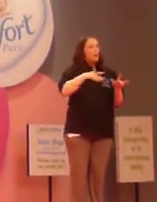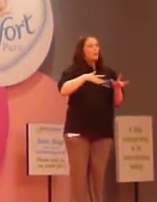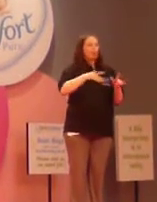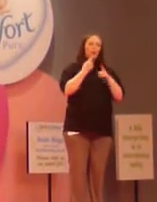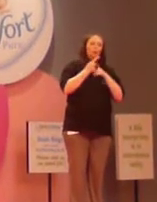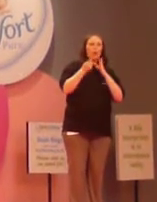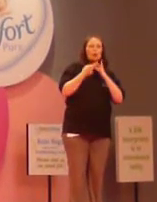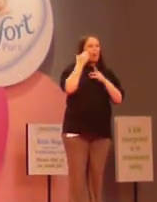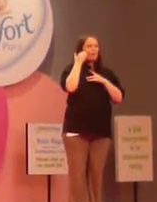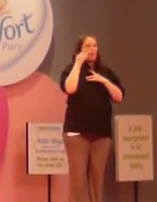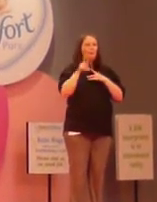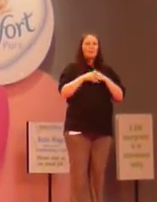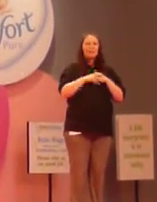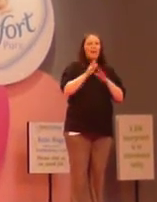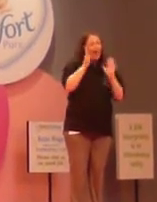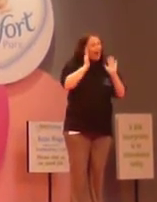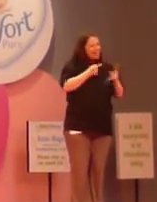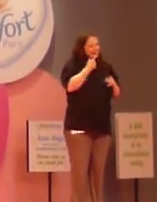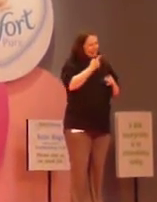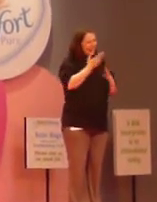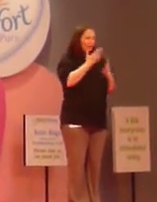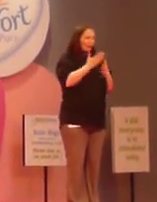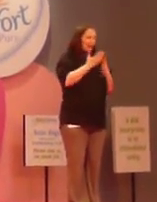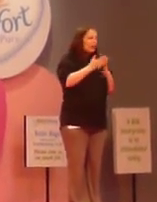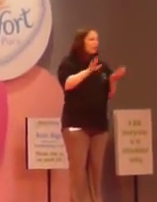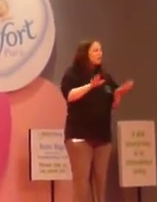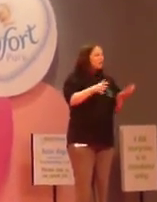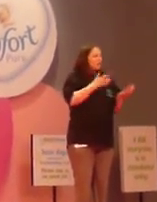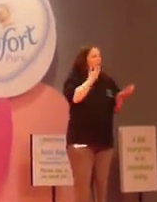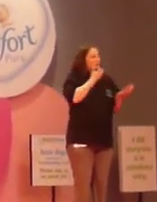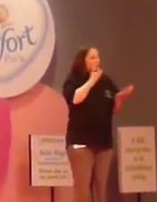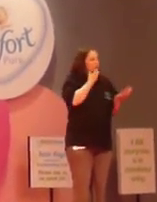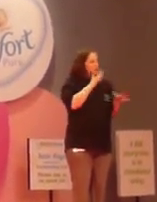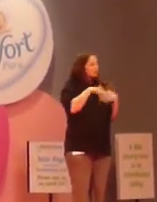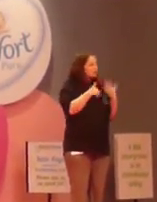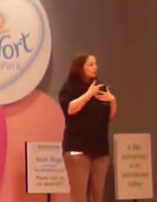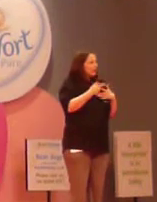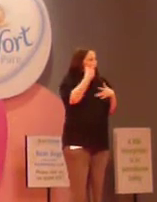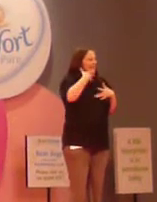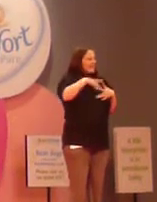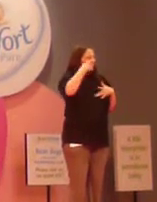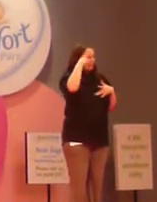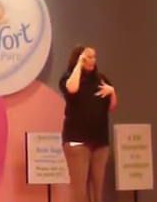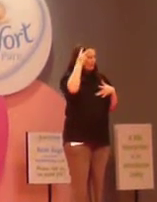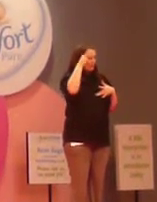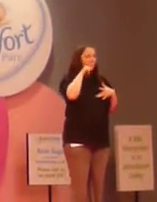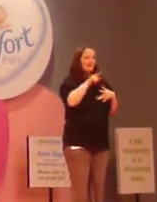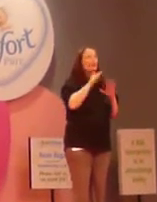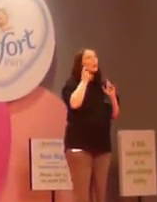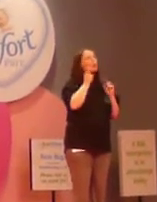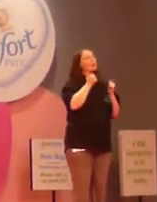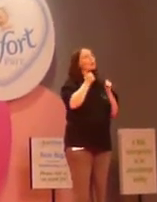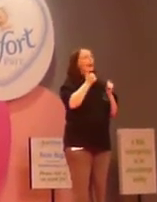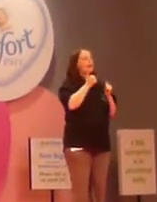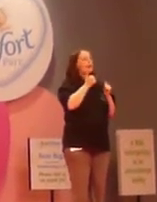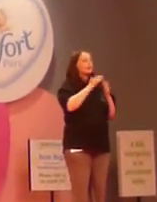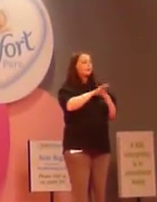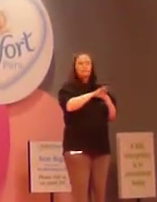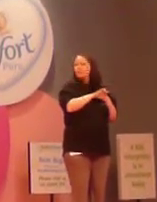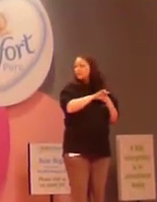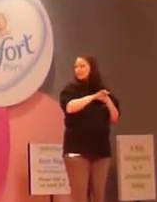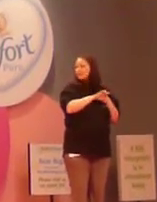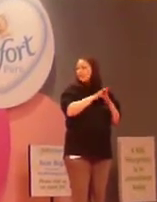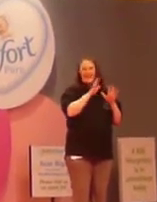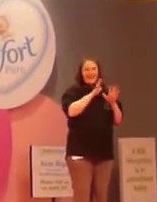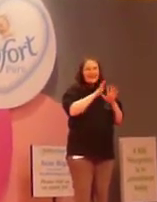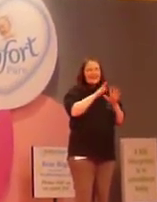mummies. Exactly, but I have to say that after a while I was thinking, you know what, little grey cells, they need a bit. So I thought, okay, I haven't given